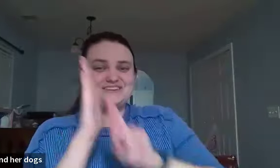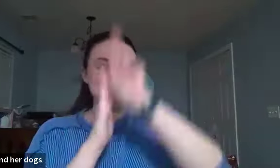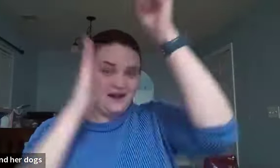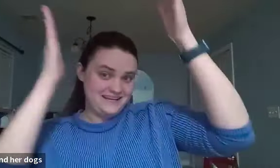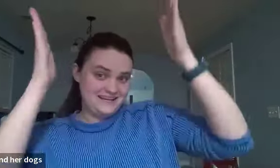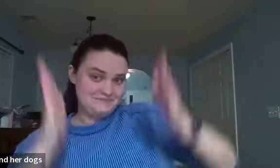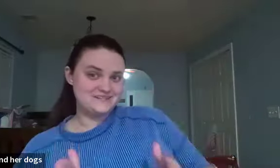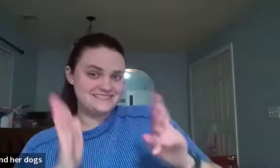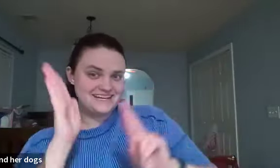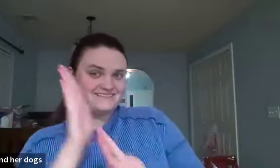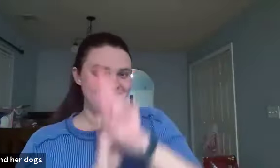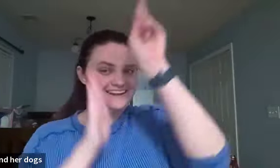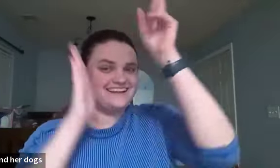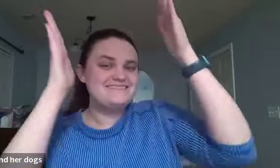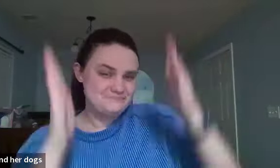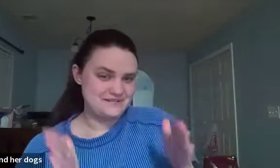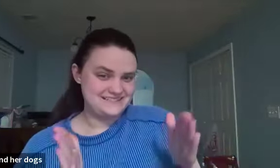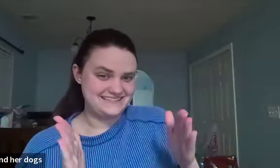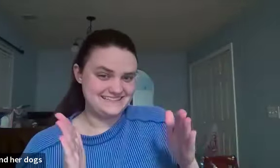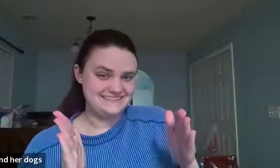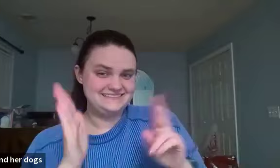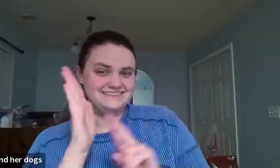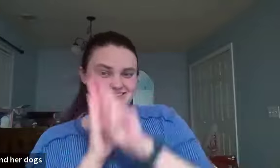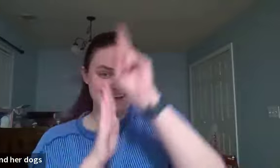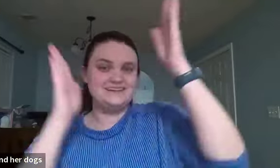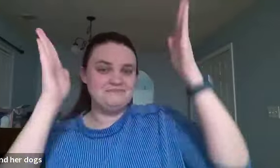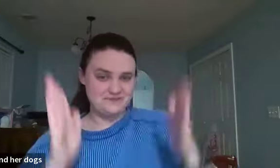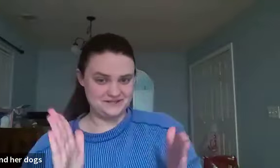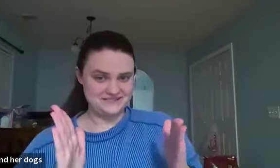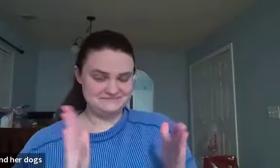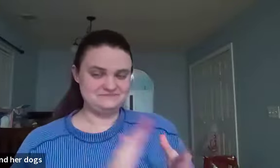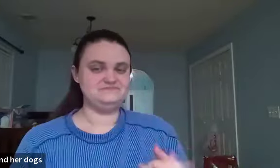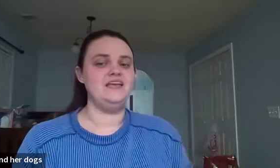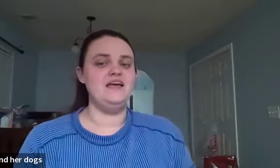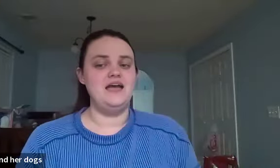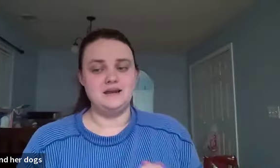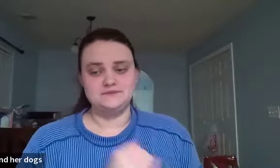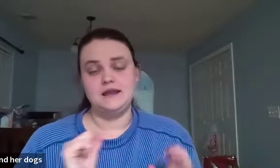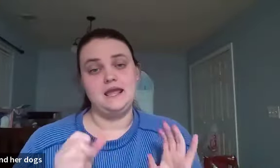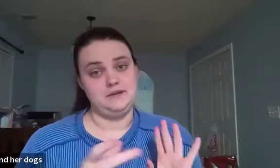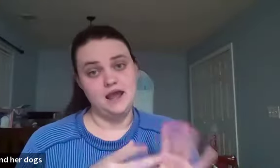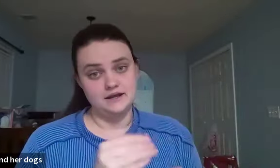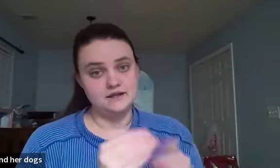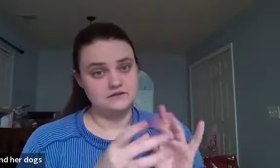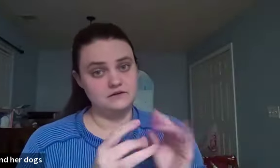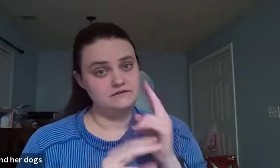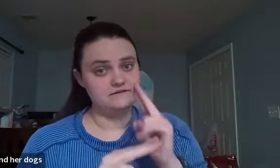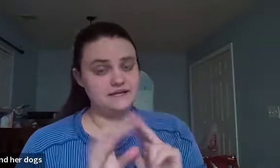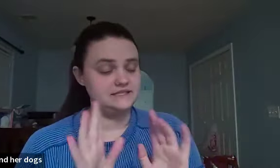So rocket person, rocket person, rocket person. And I'm sorry, I am going to add another little fun fact